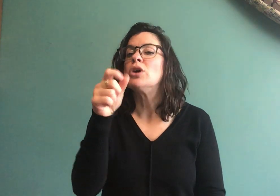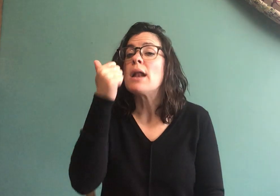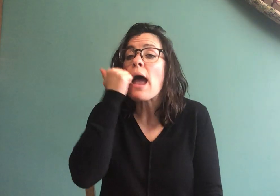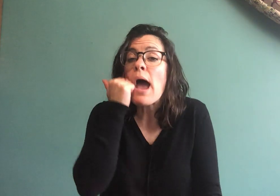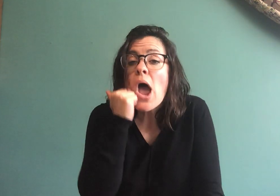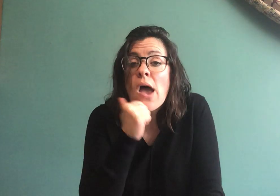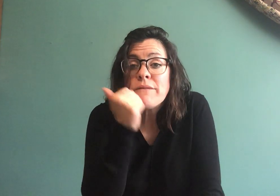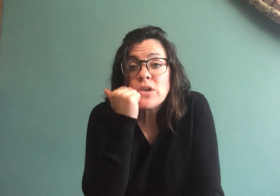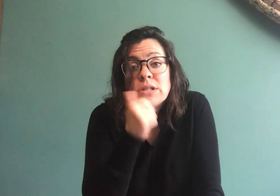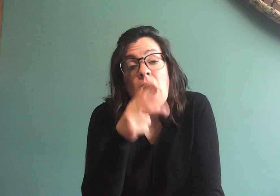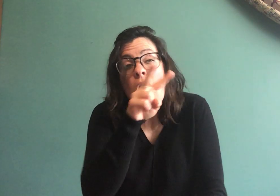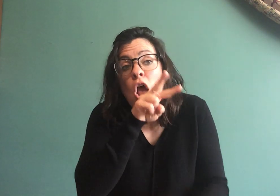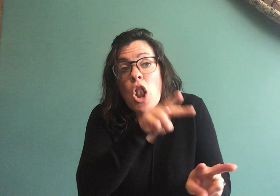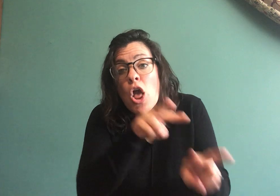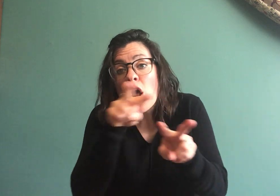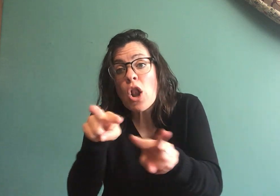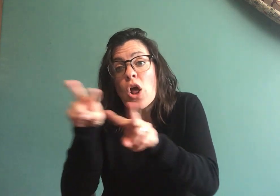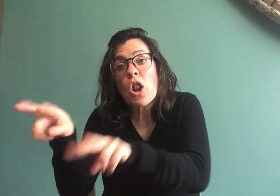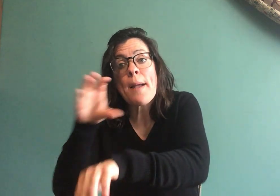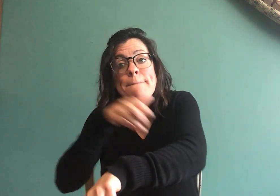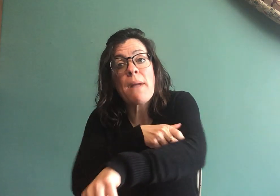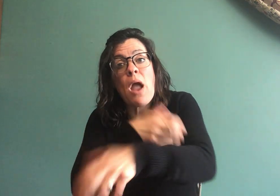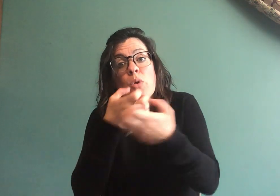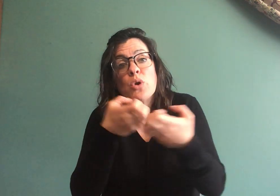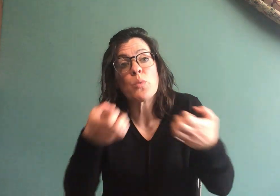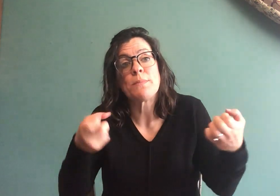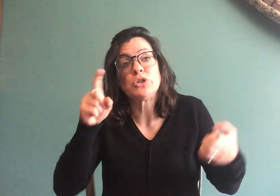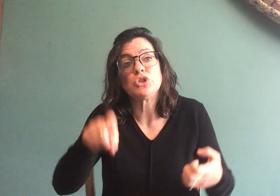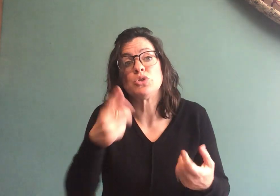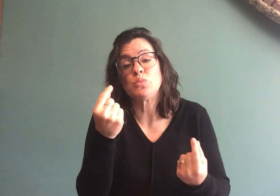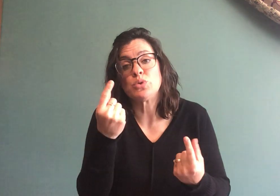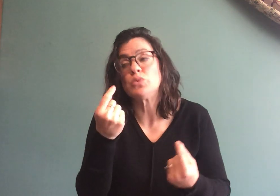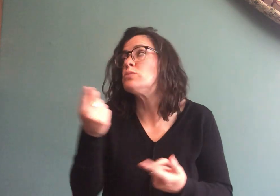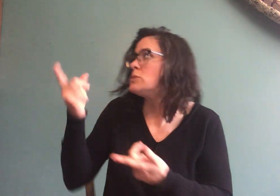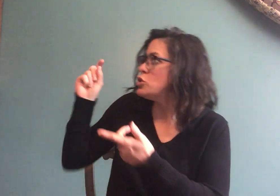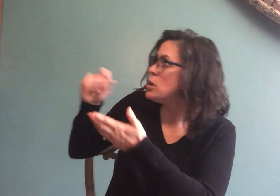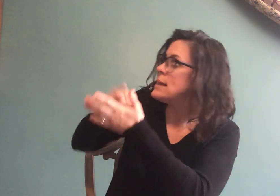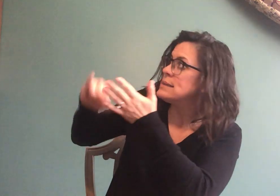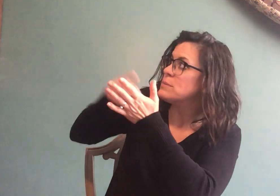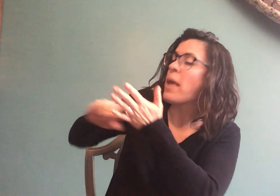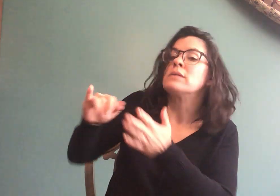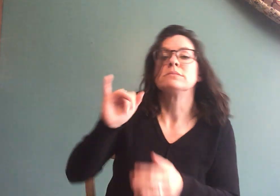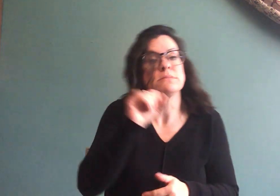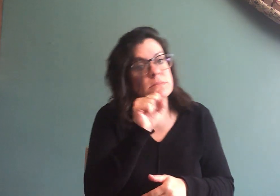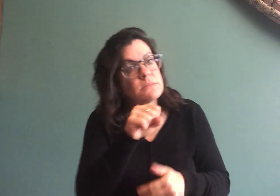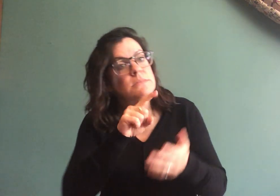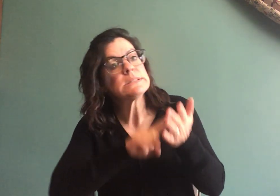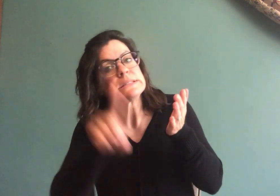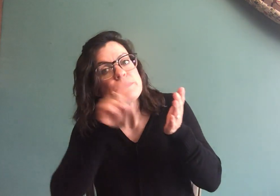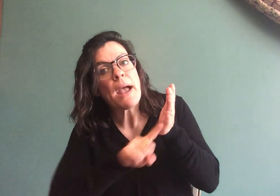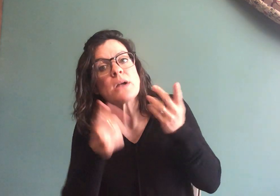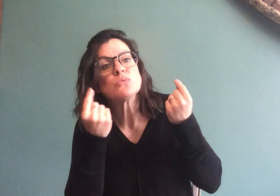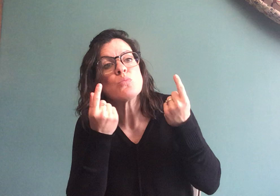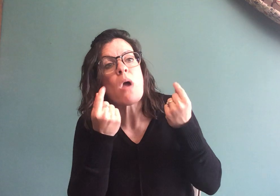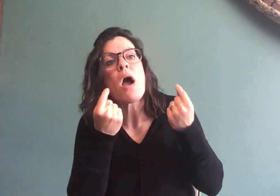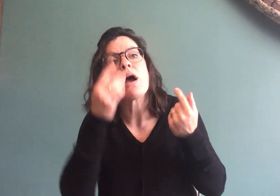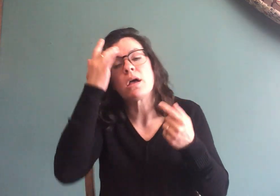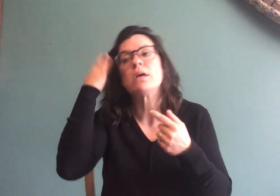do we inspect? To see if it's working. See if it's working? Okay, what else? To